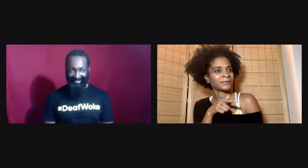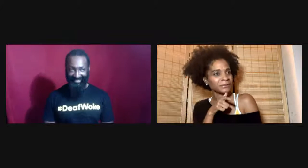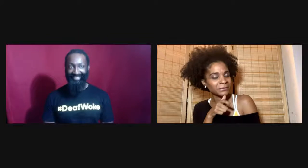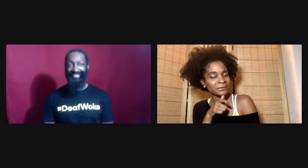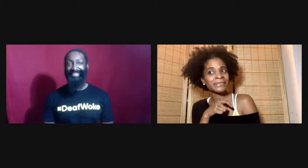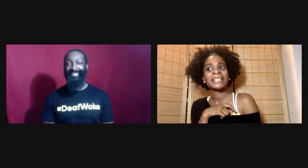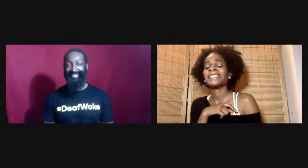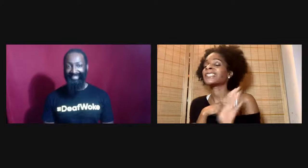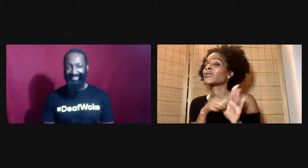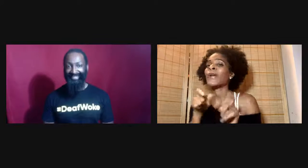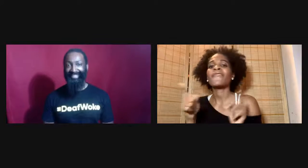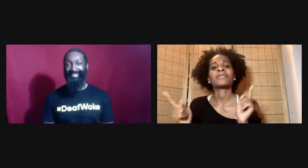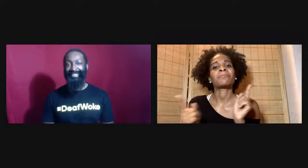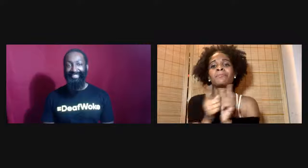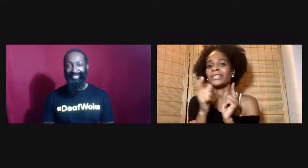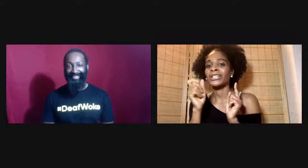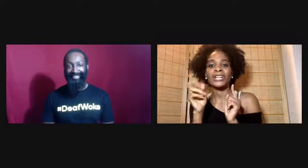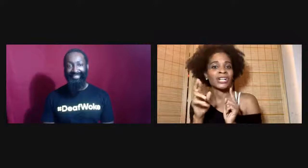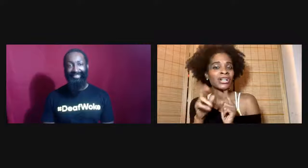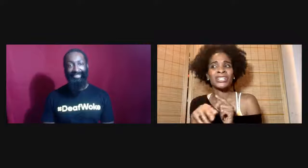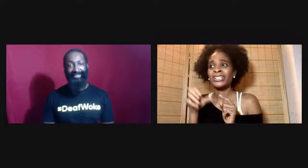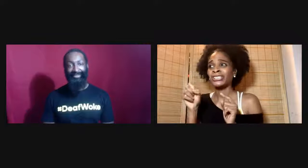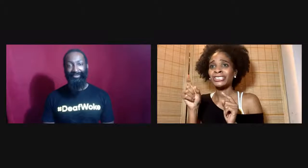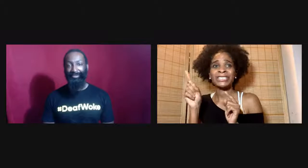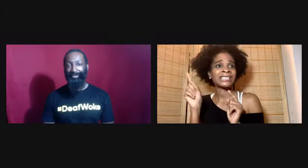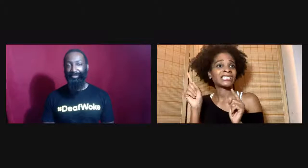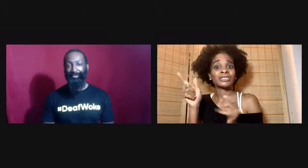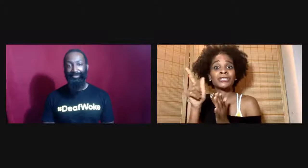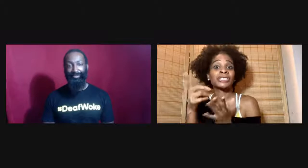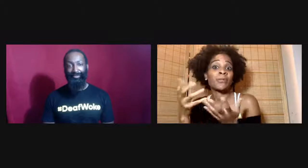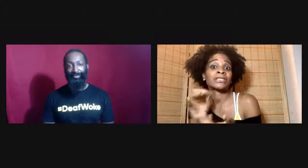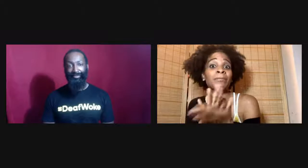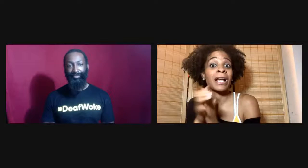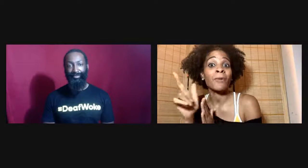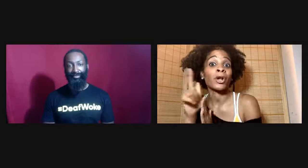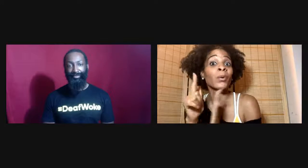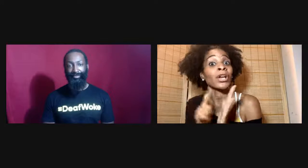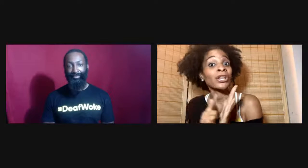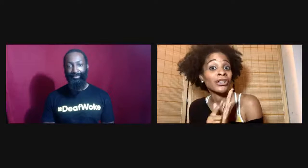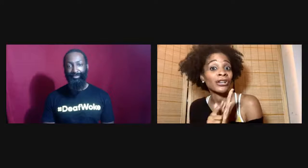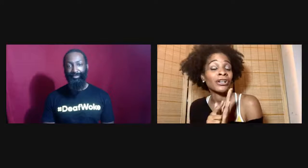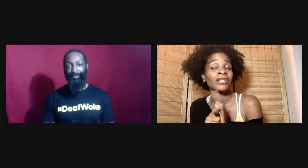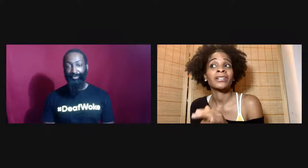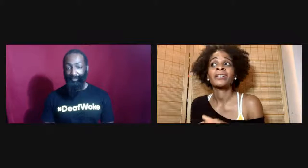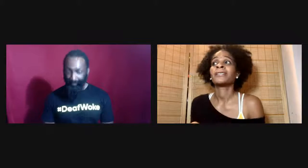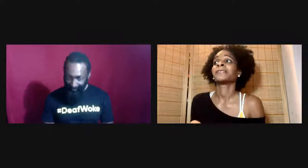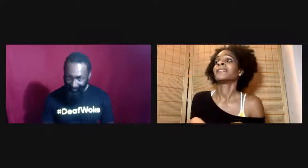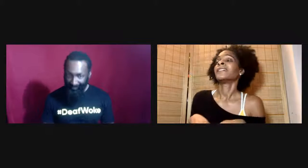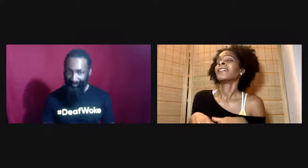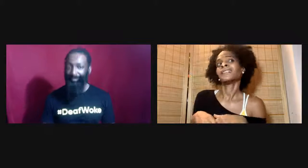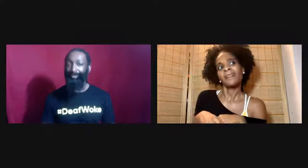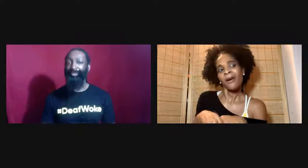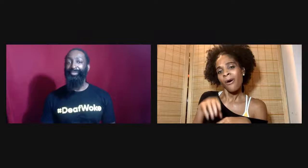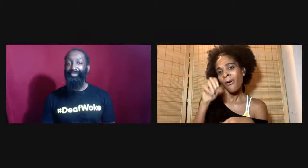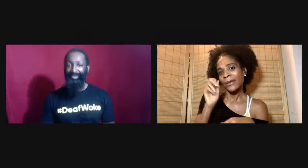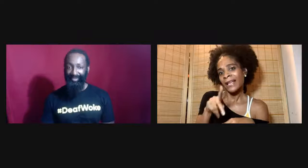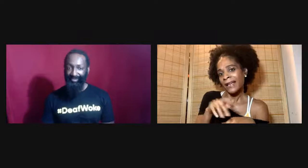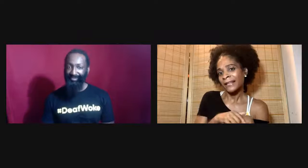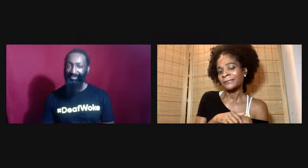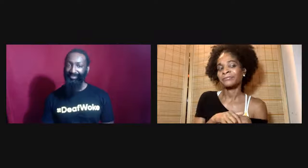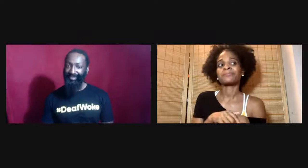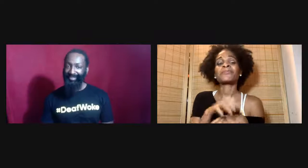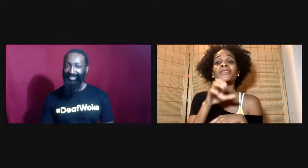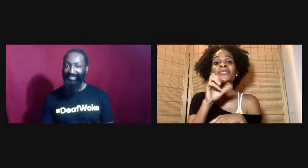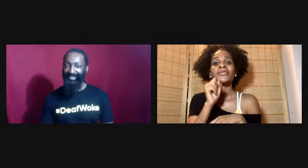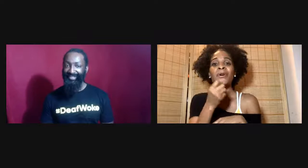and where we were around a university, and she wanted to become a lawyer. We were around